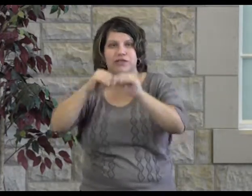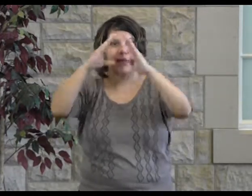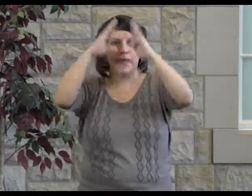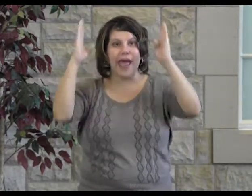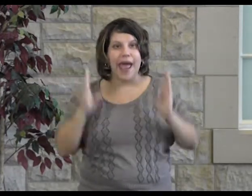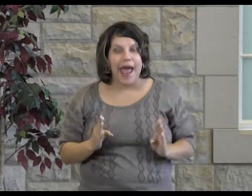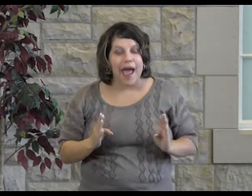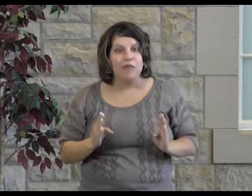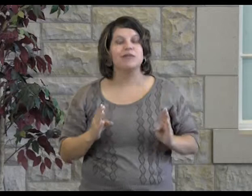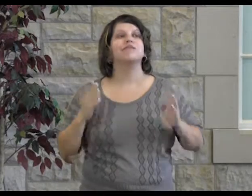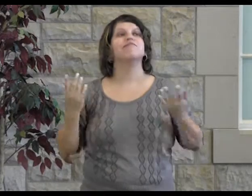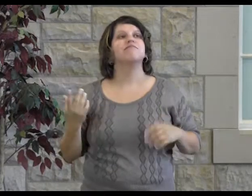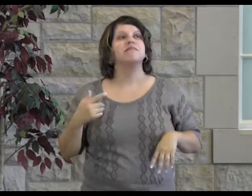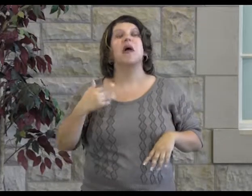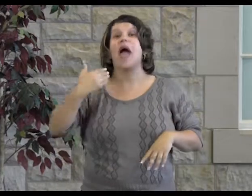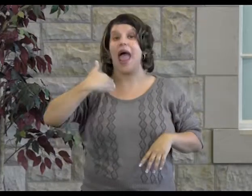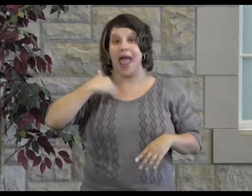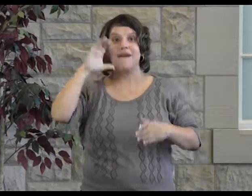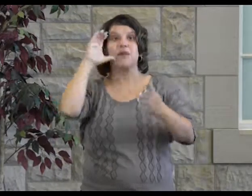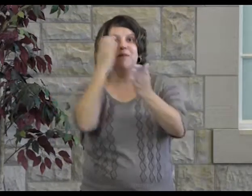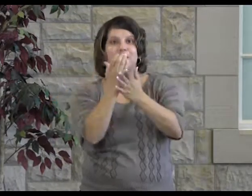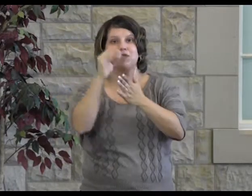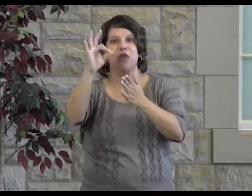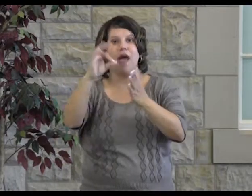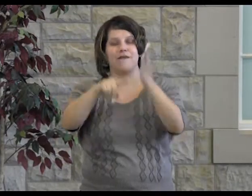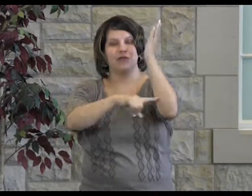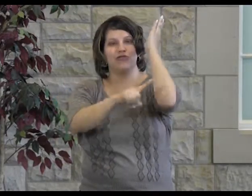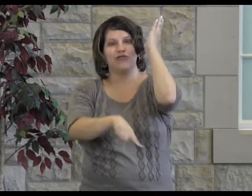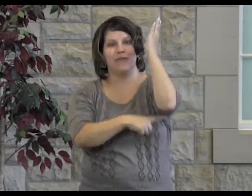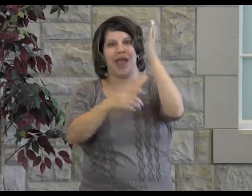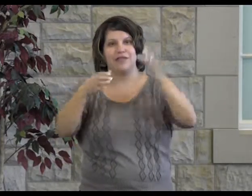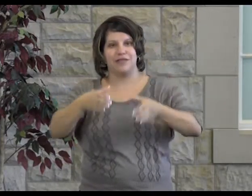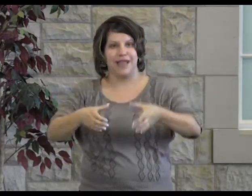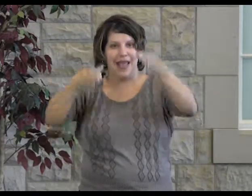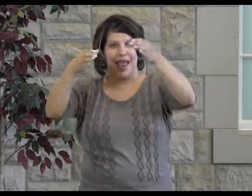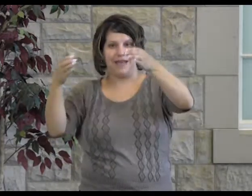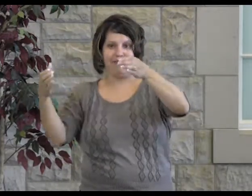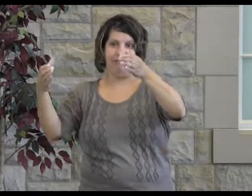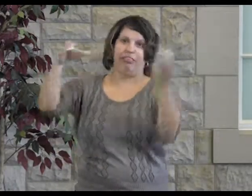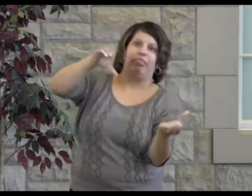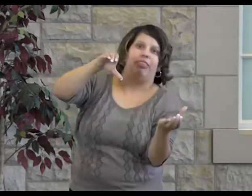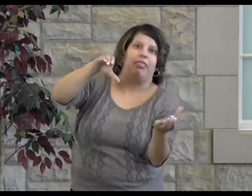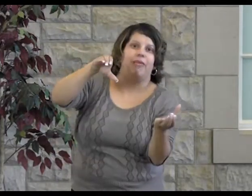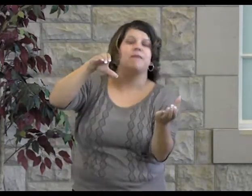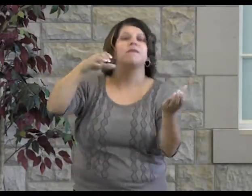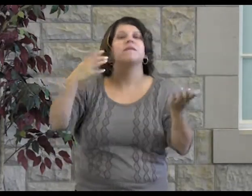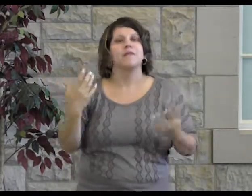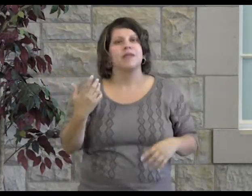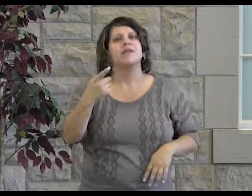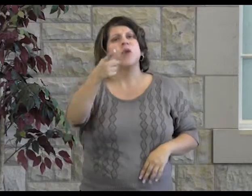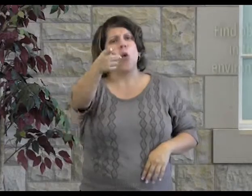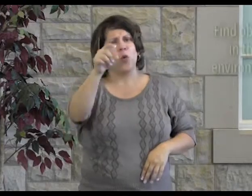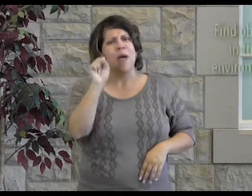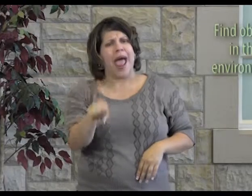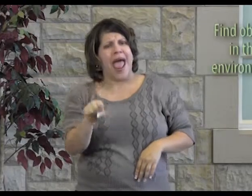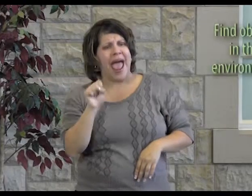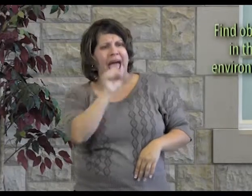into a lot of different things within the house, different objects. There's a picture in the book of a trash can that's tipped over. So at that